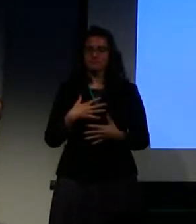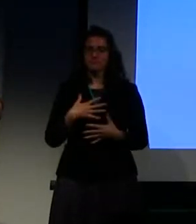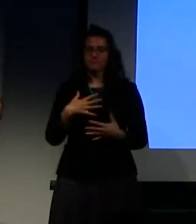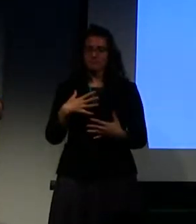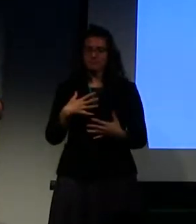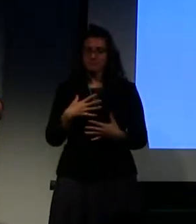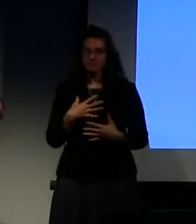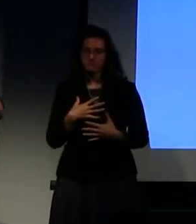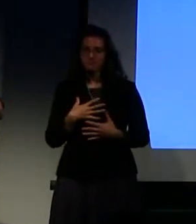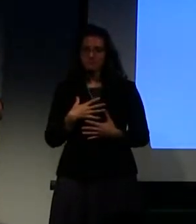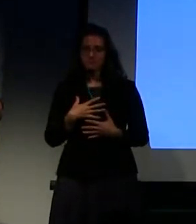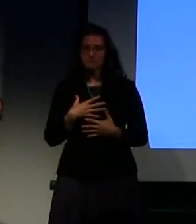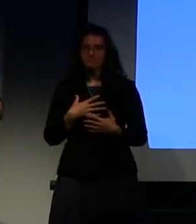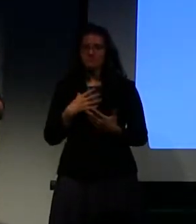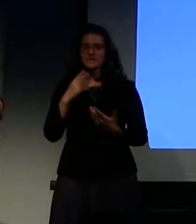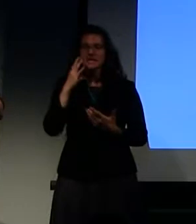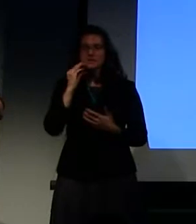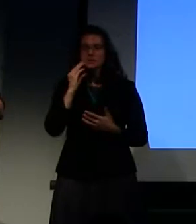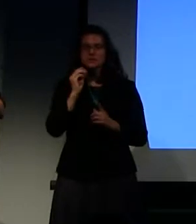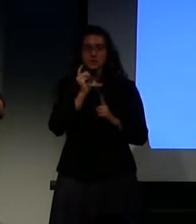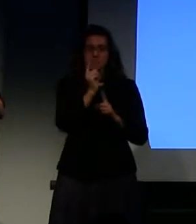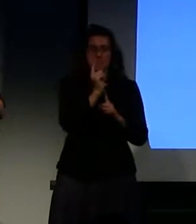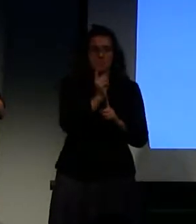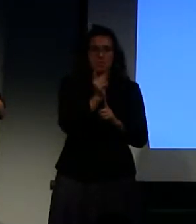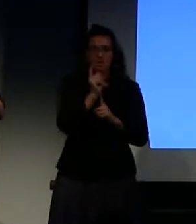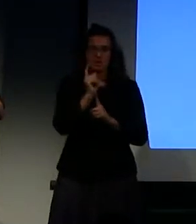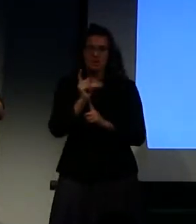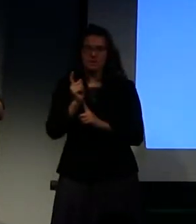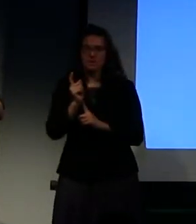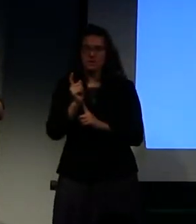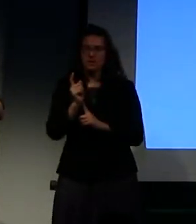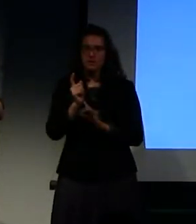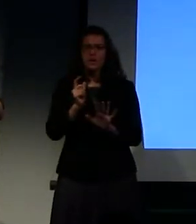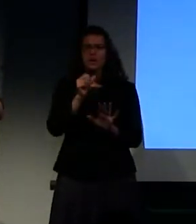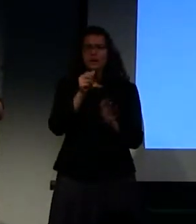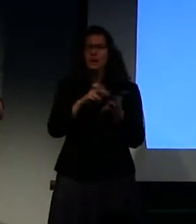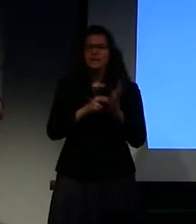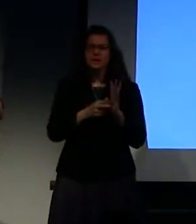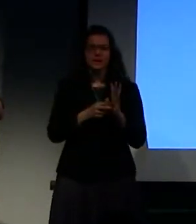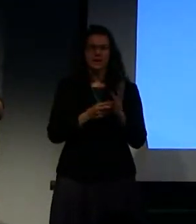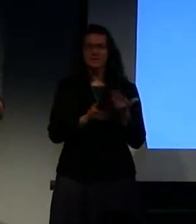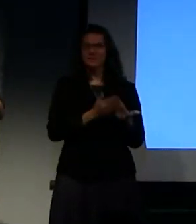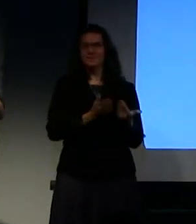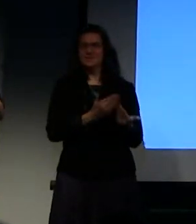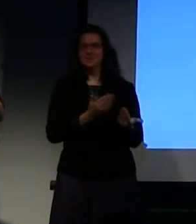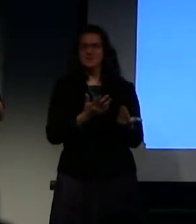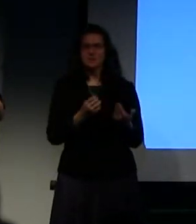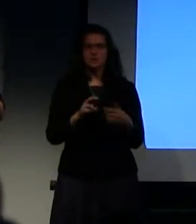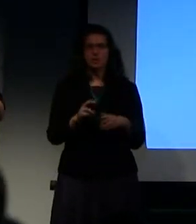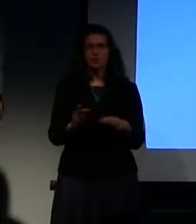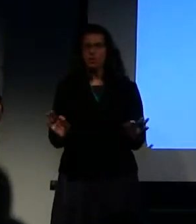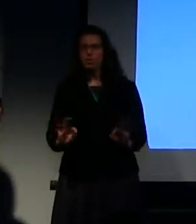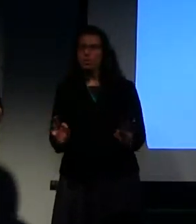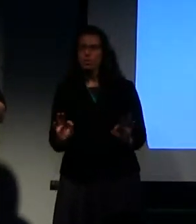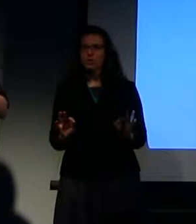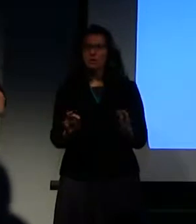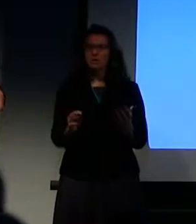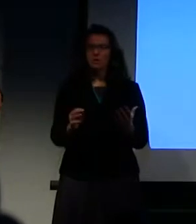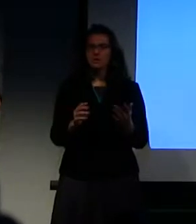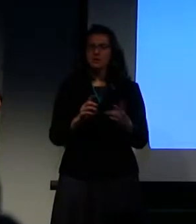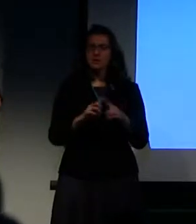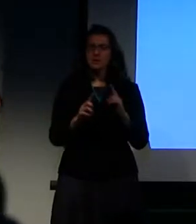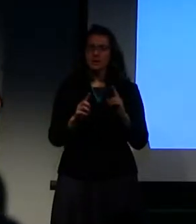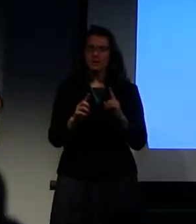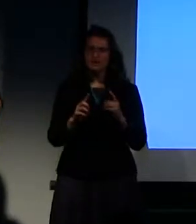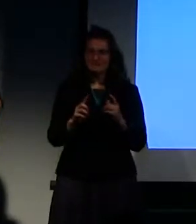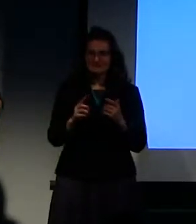for moments. Not to say it's not difficult or challenging or painful, but I'm not entirely